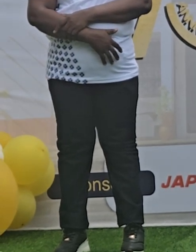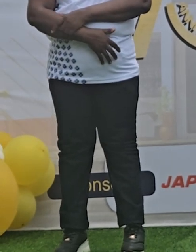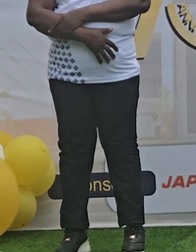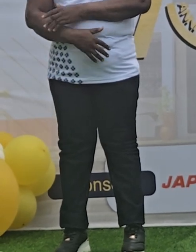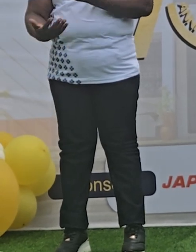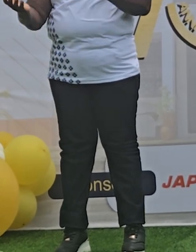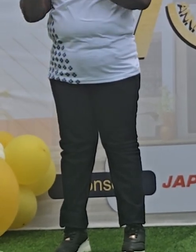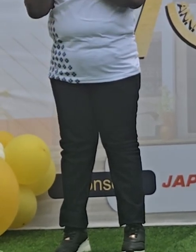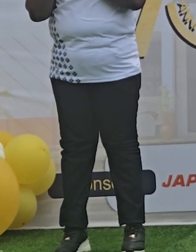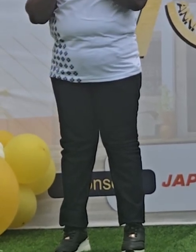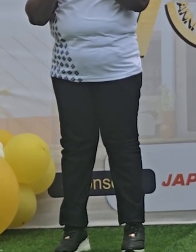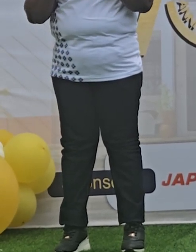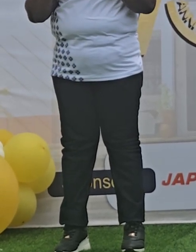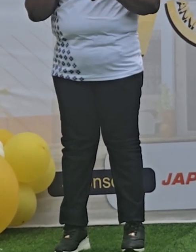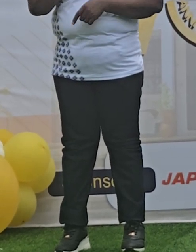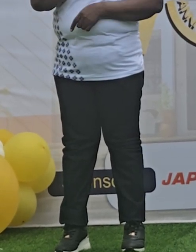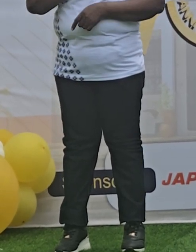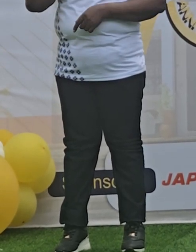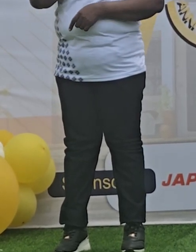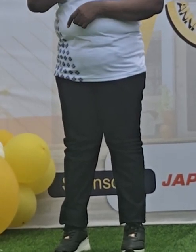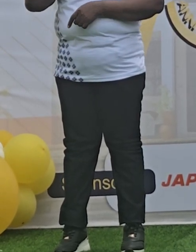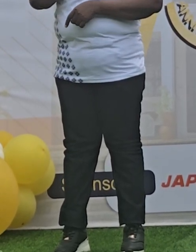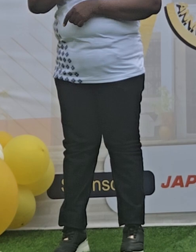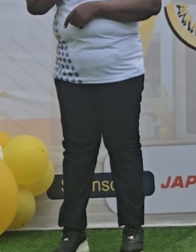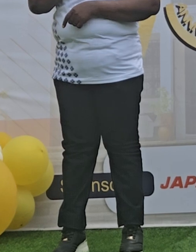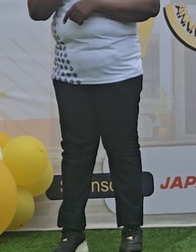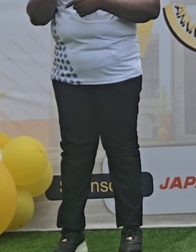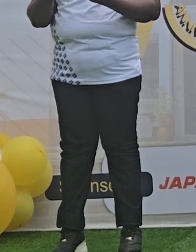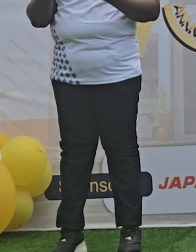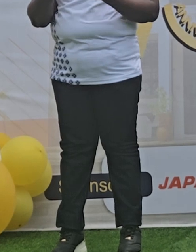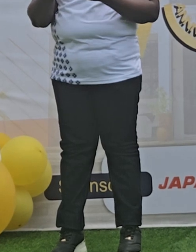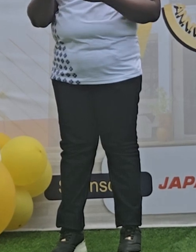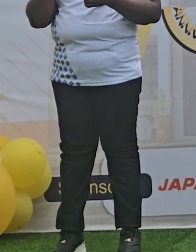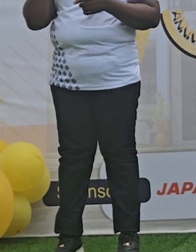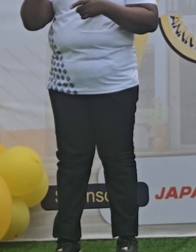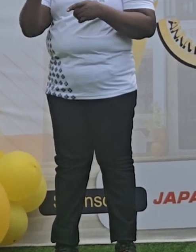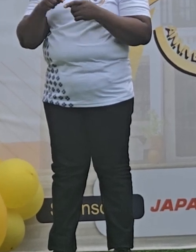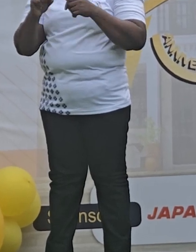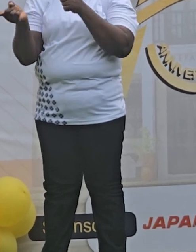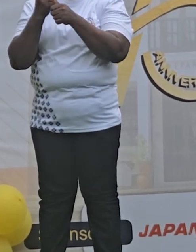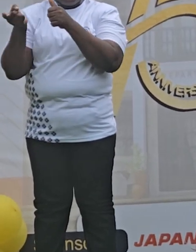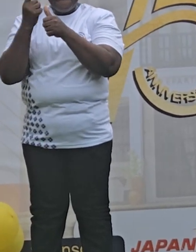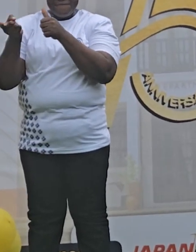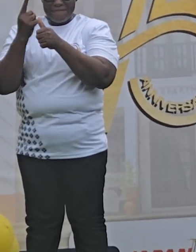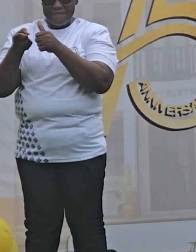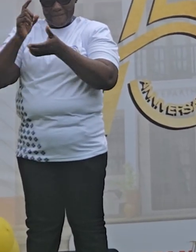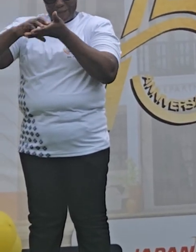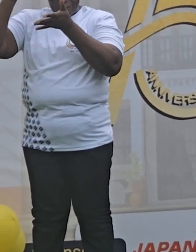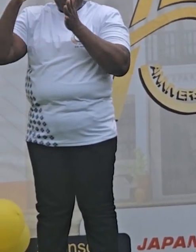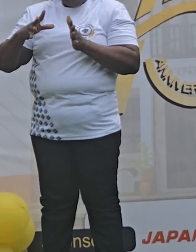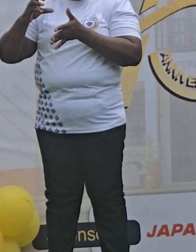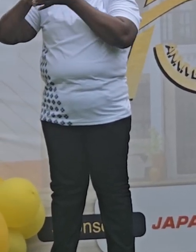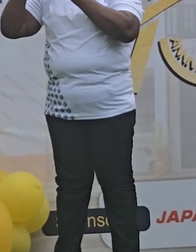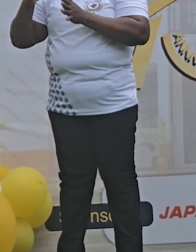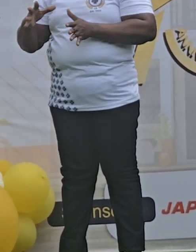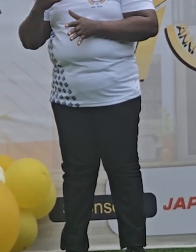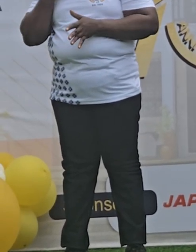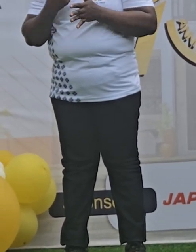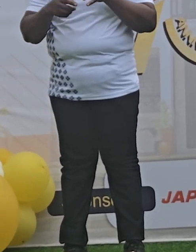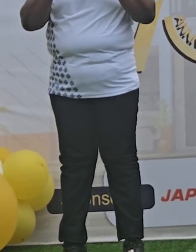Some of the main characteristics of the pioneering courses or pioneering students were